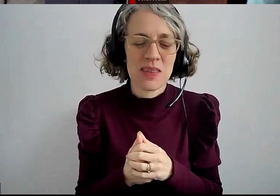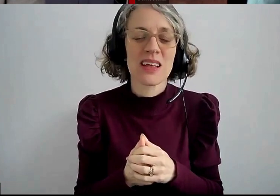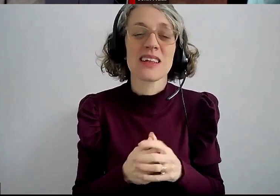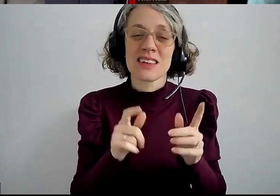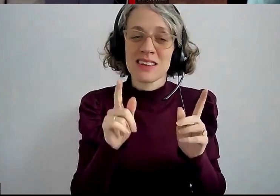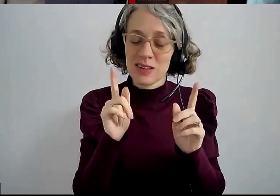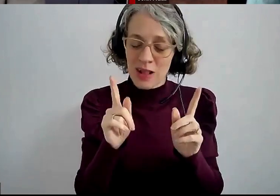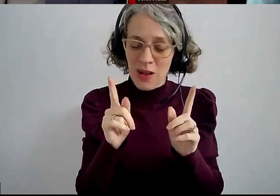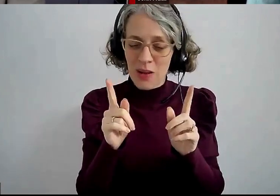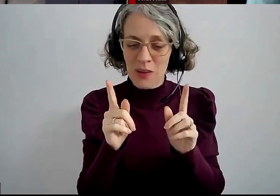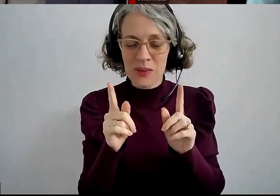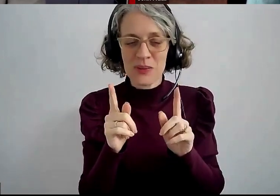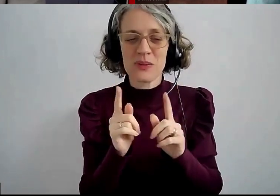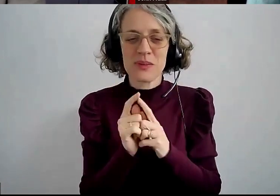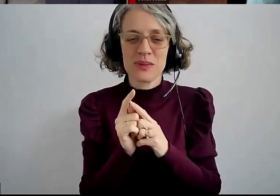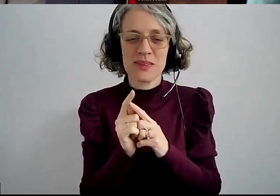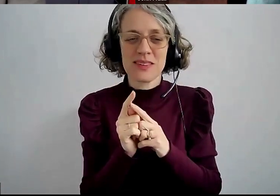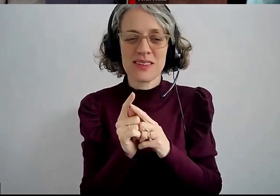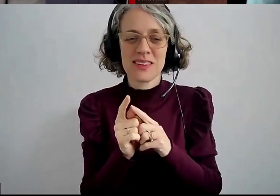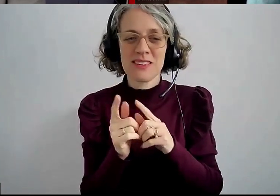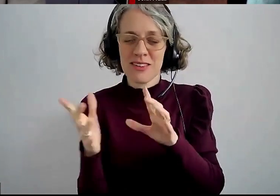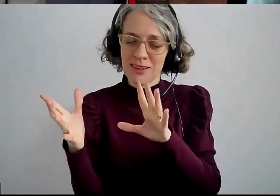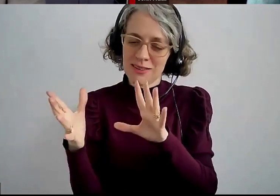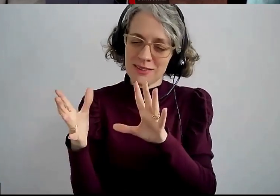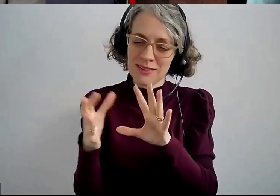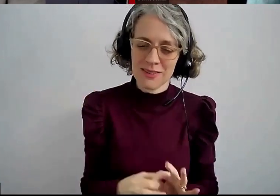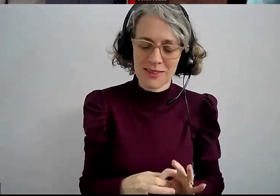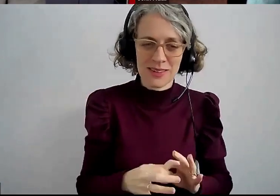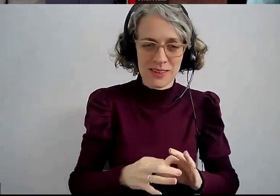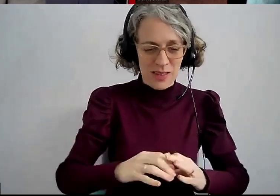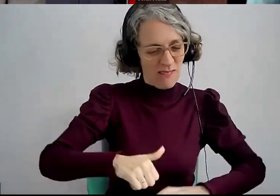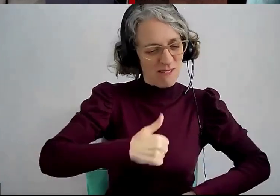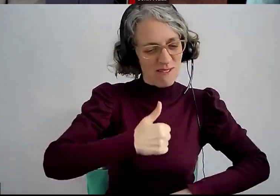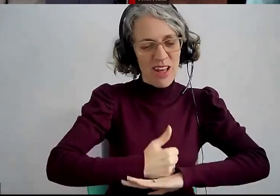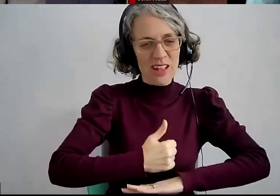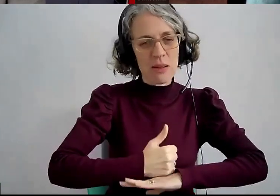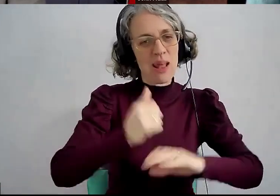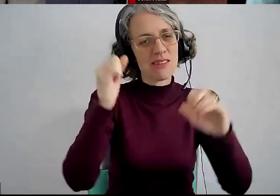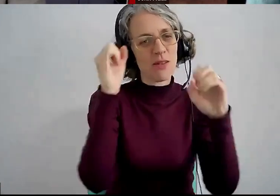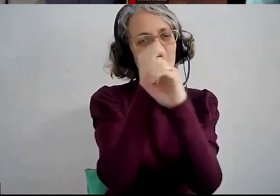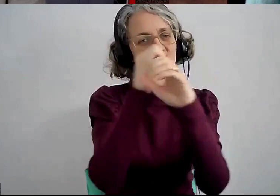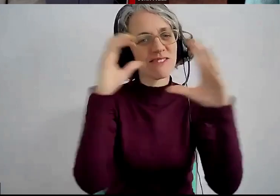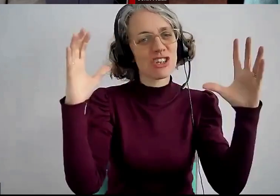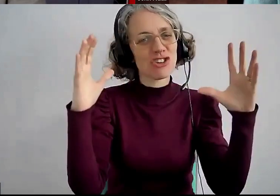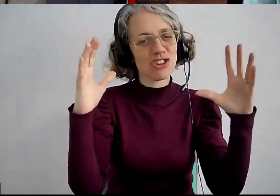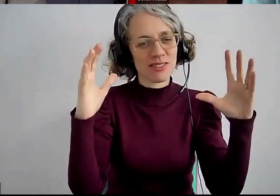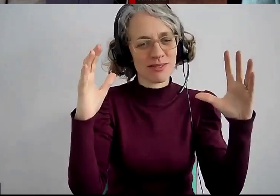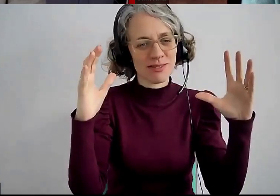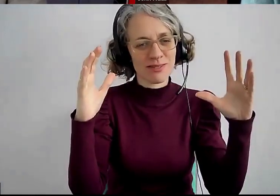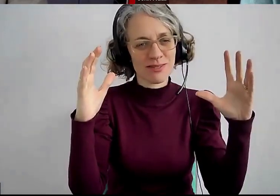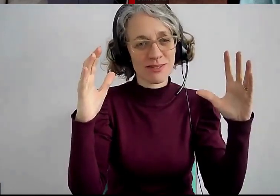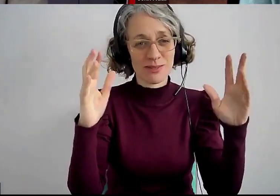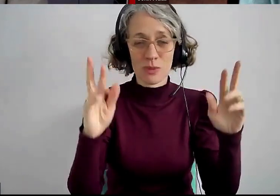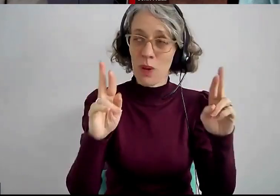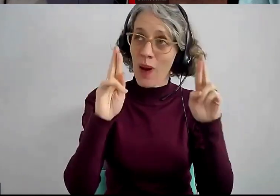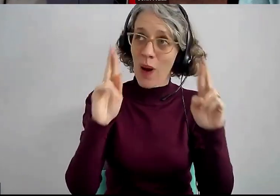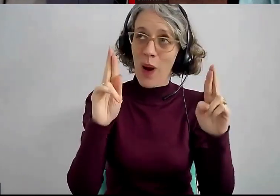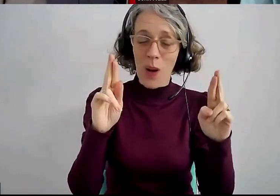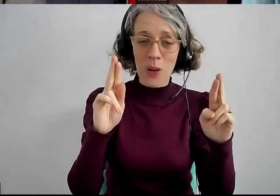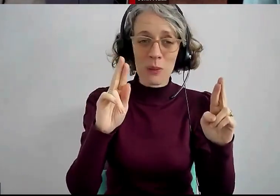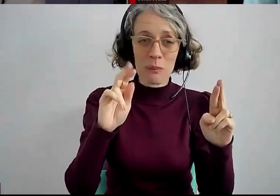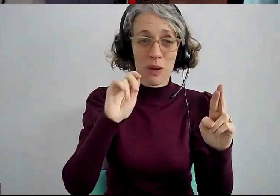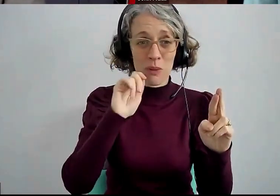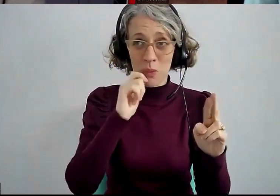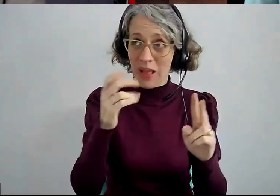back to that fundamental vision for your life. which I hope will inspire you as much